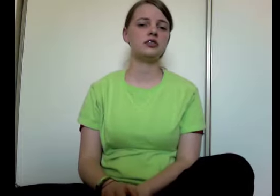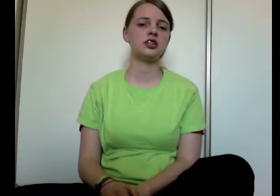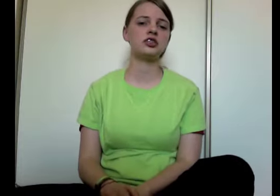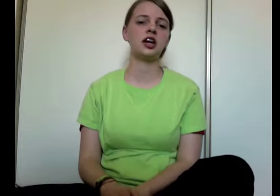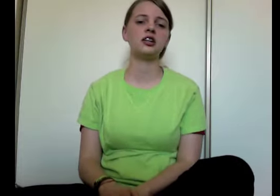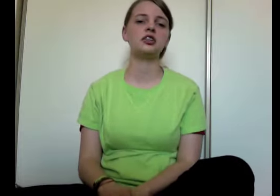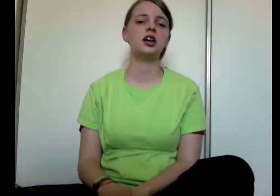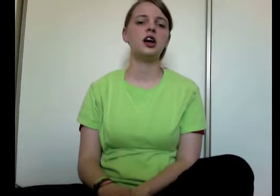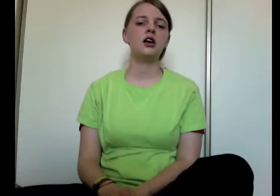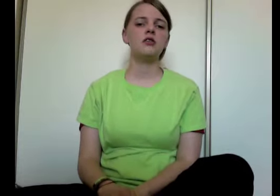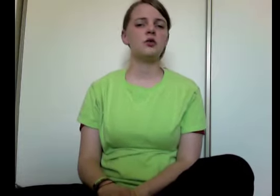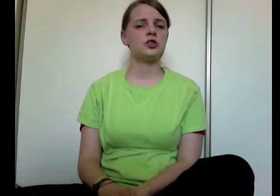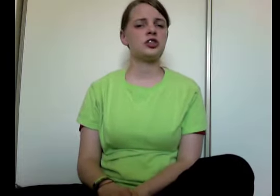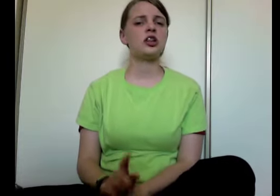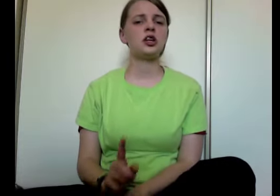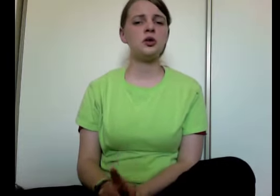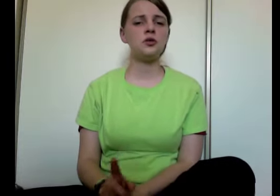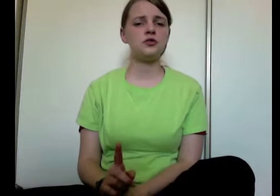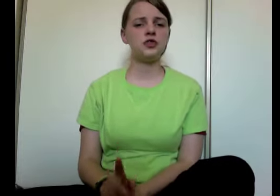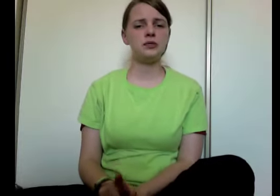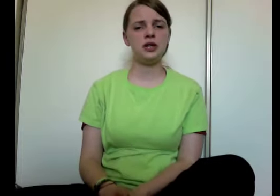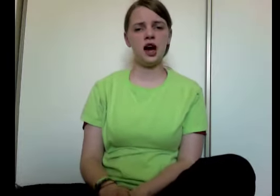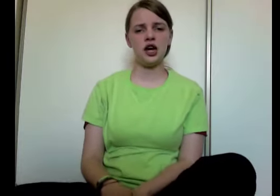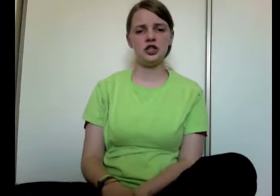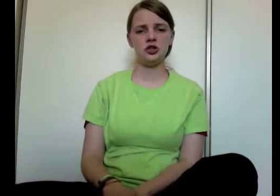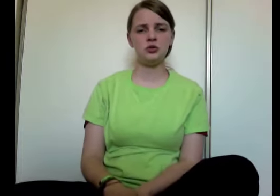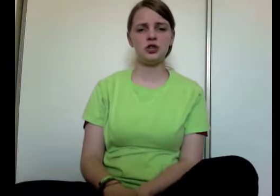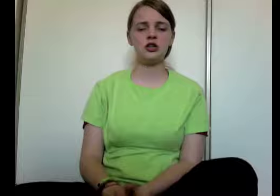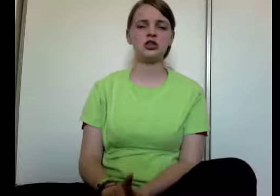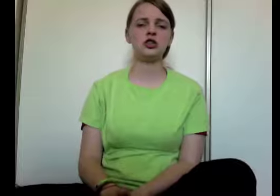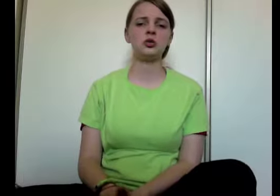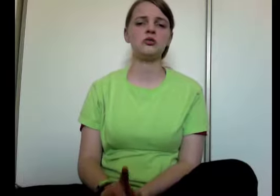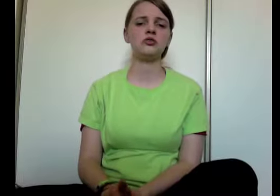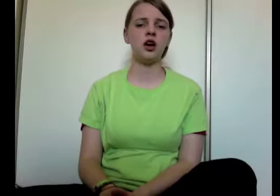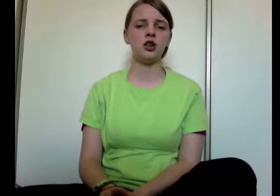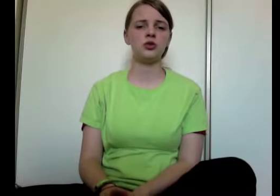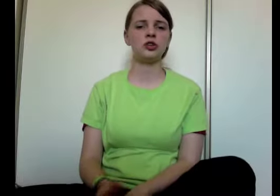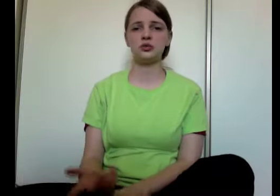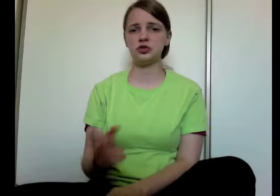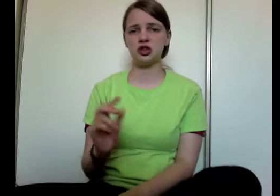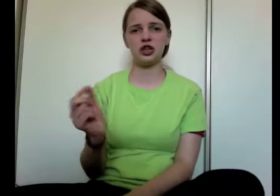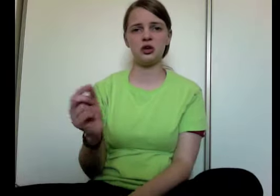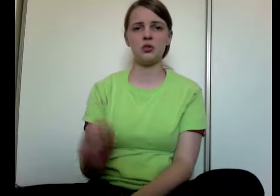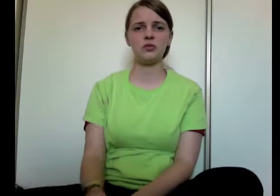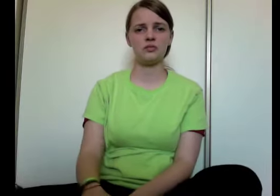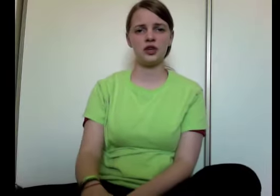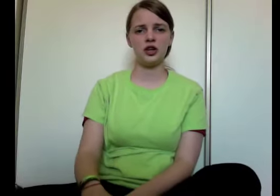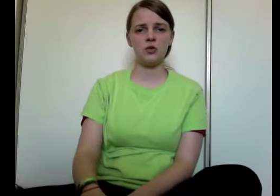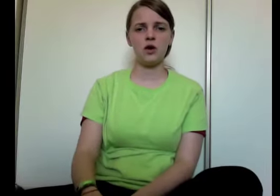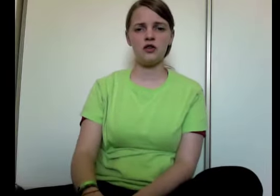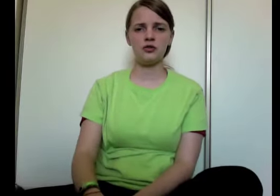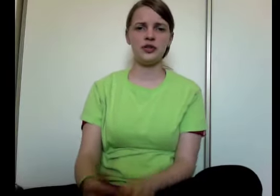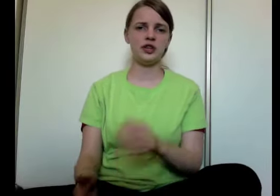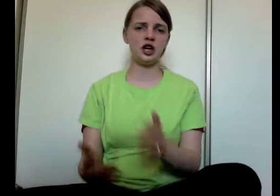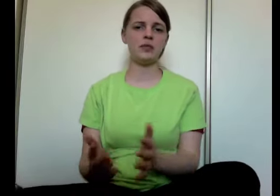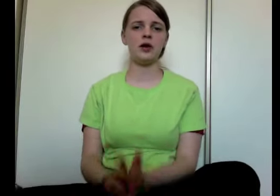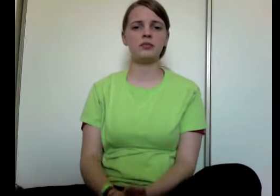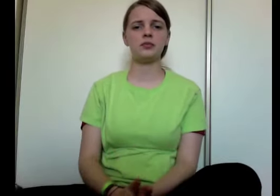next line, for it's the little feet behind you that are sure to follow. This one took a little while for me to come up with